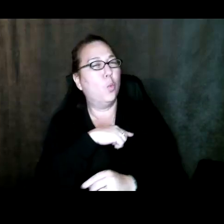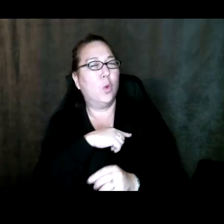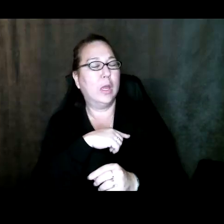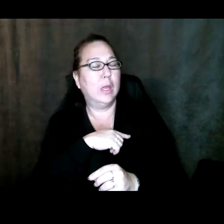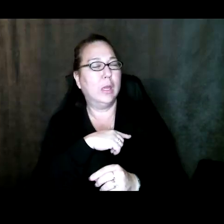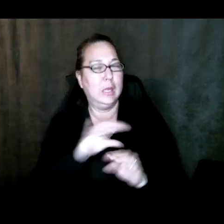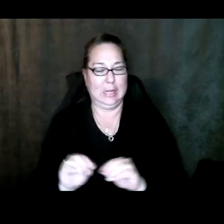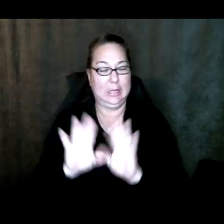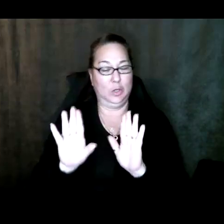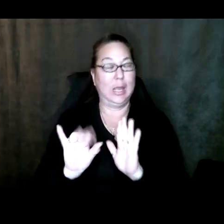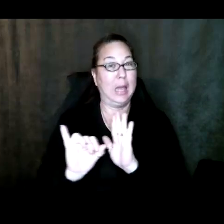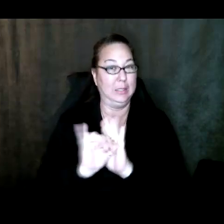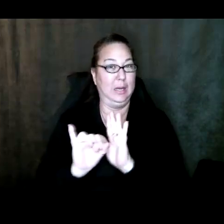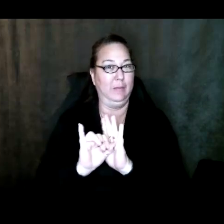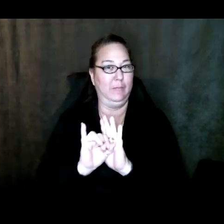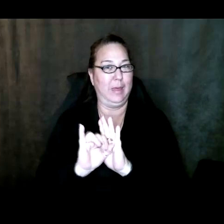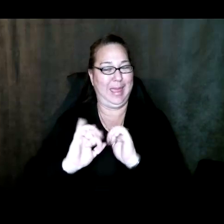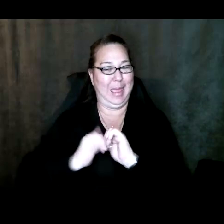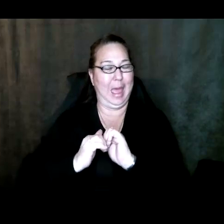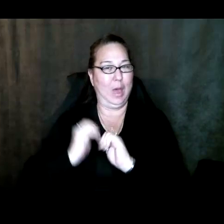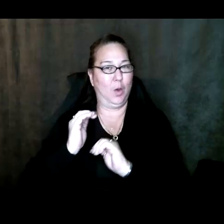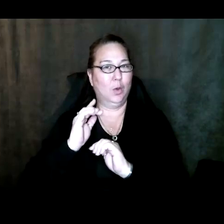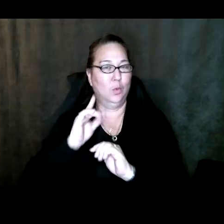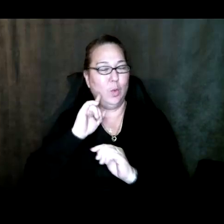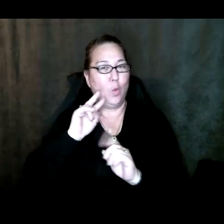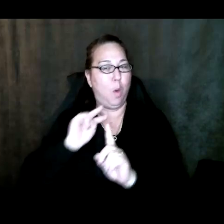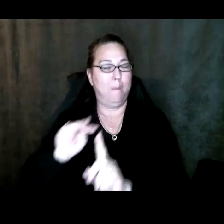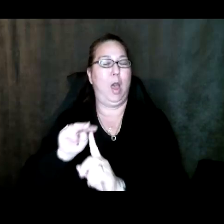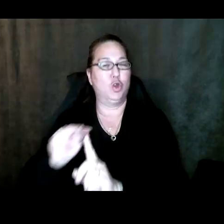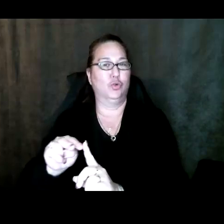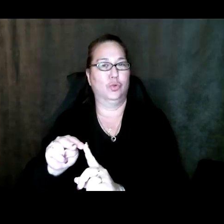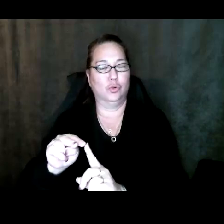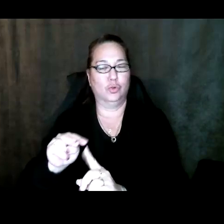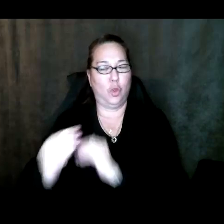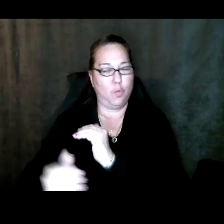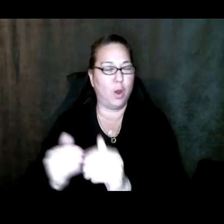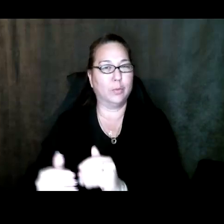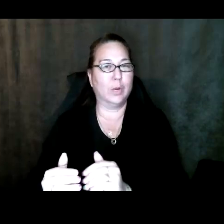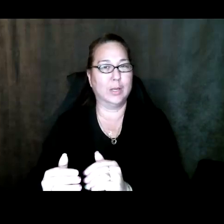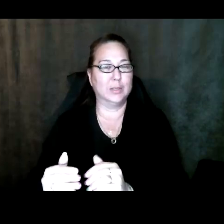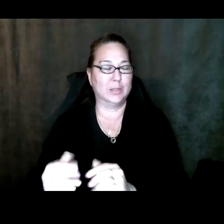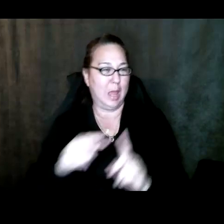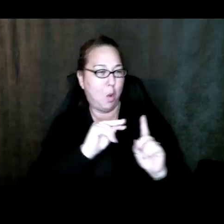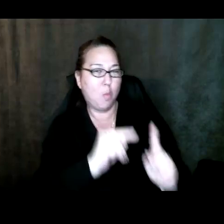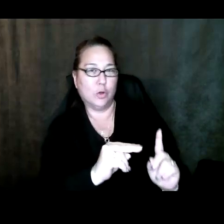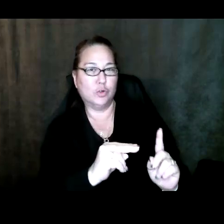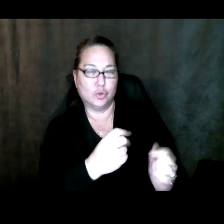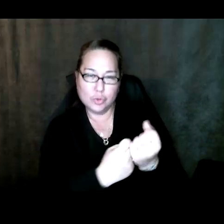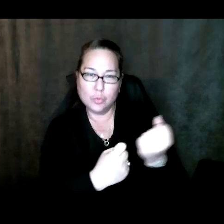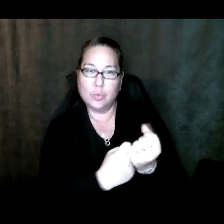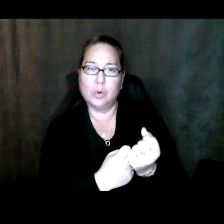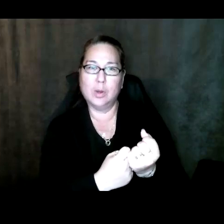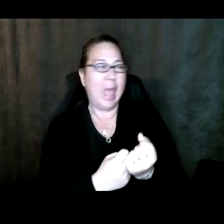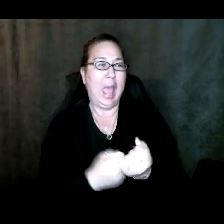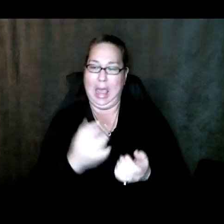monitor progress in those student groups, how we are providing additional support, and then what the learning is for the educators